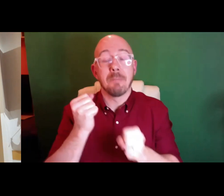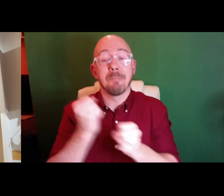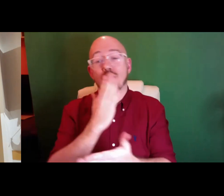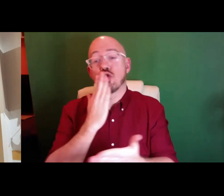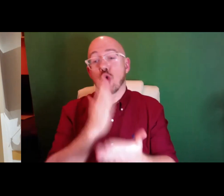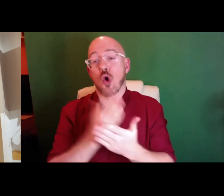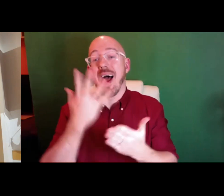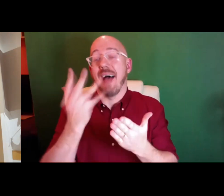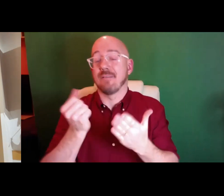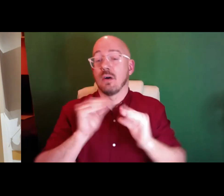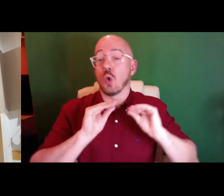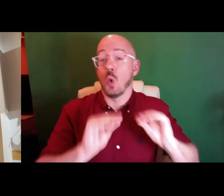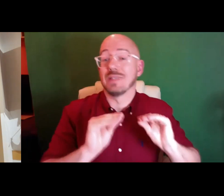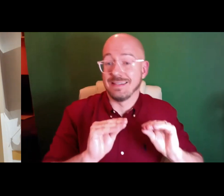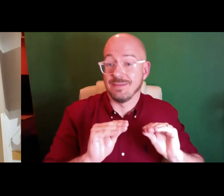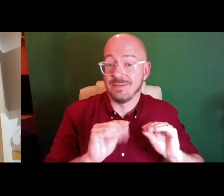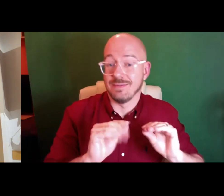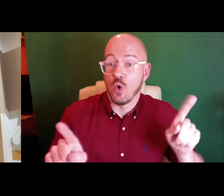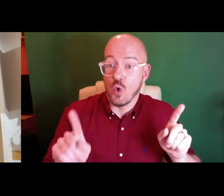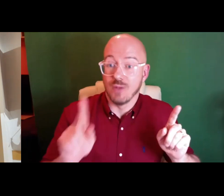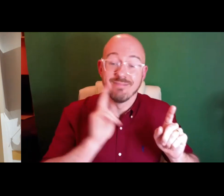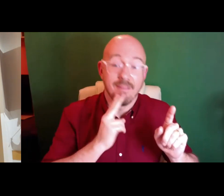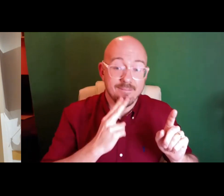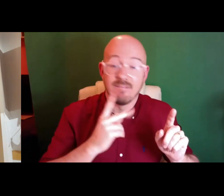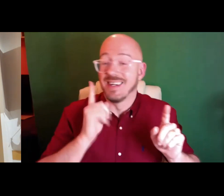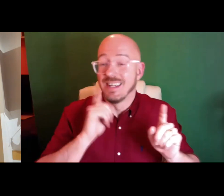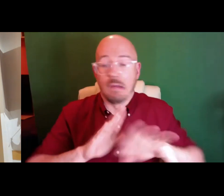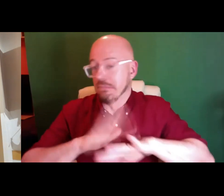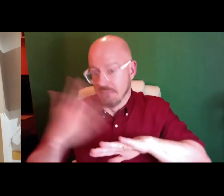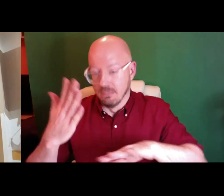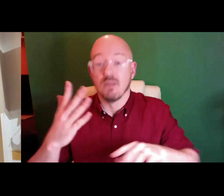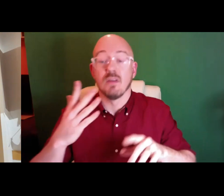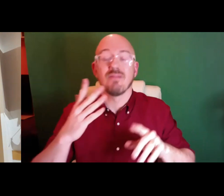I think really the best way forward